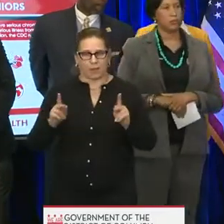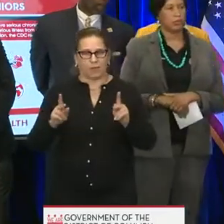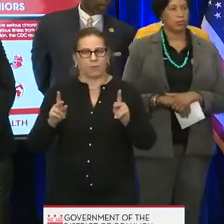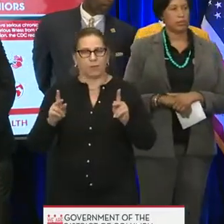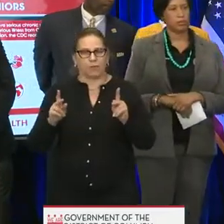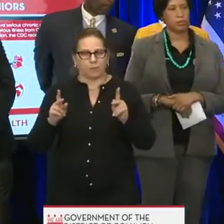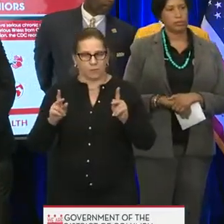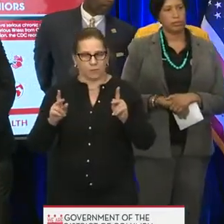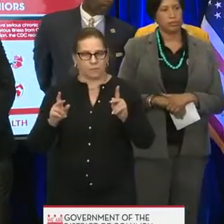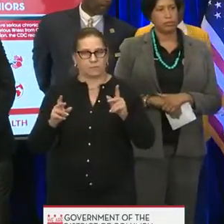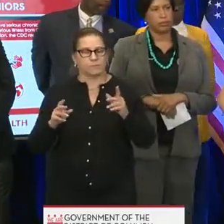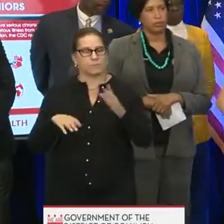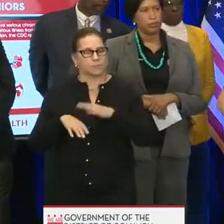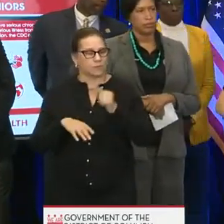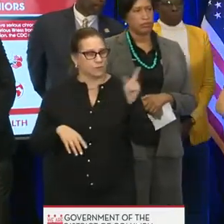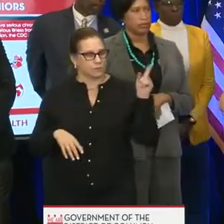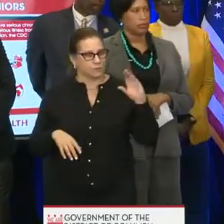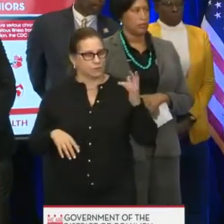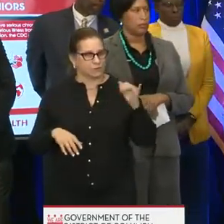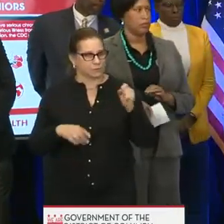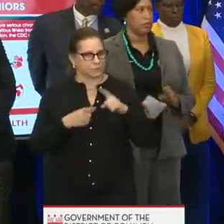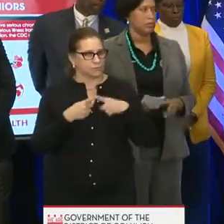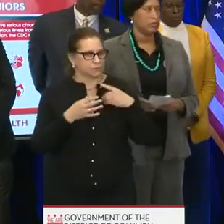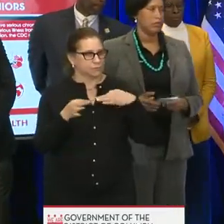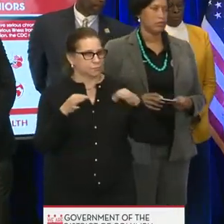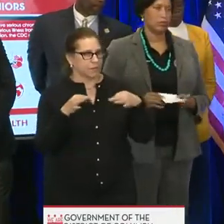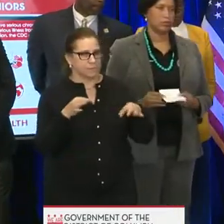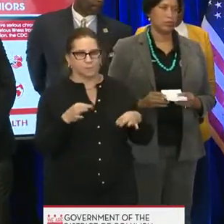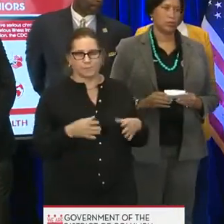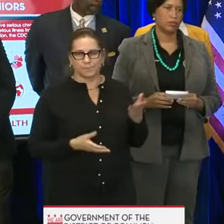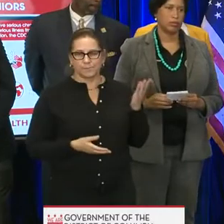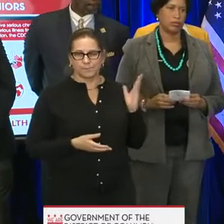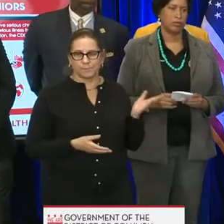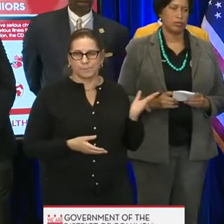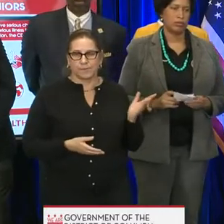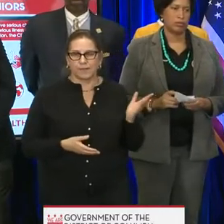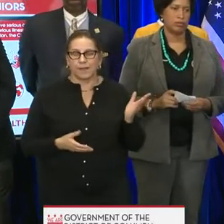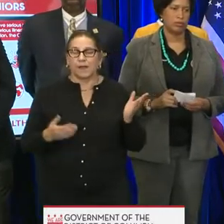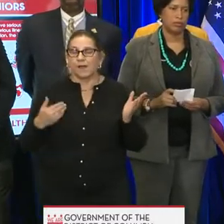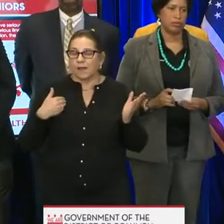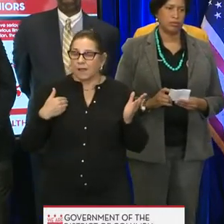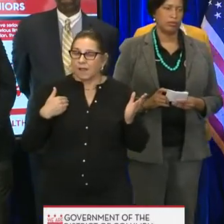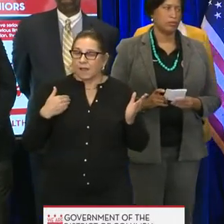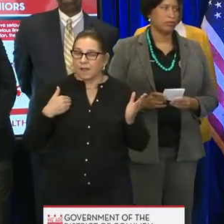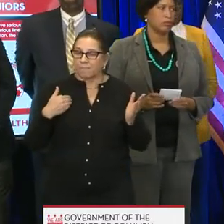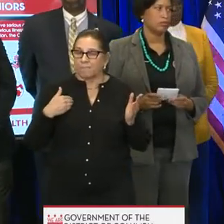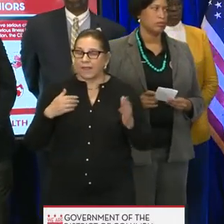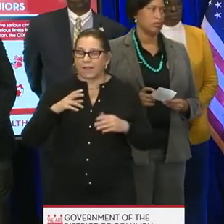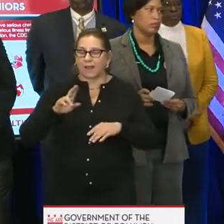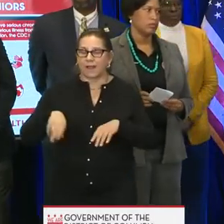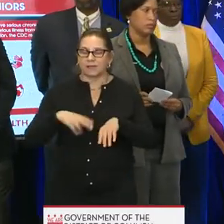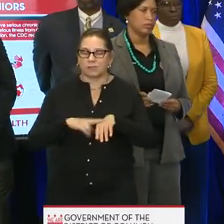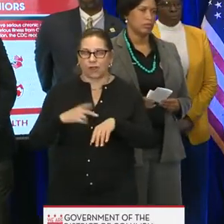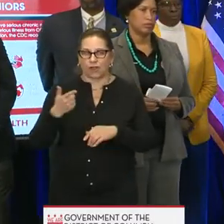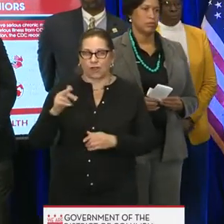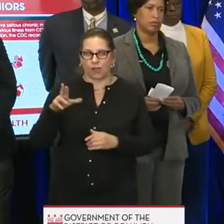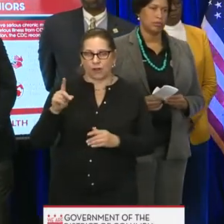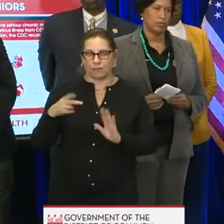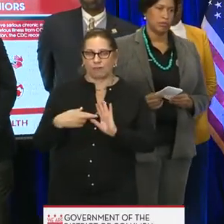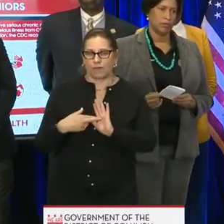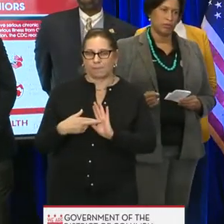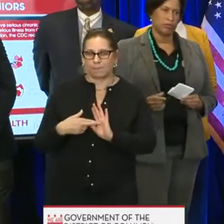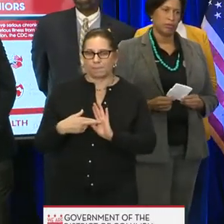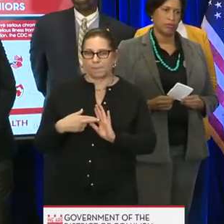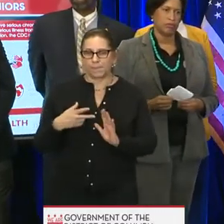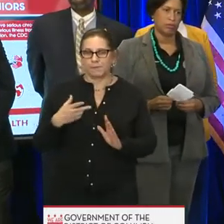So in the Emergency Operations Center, we do have National Guard representation, and they are standing by if any resources